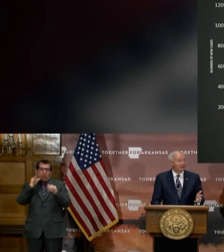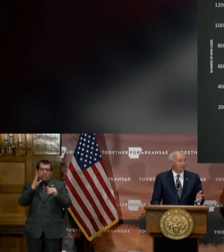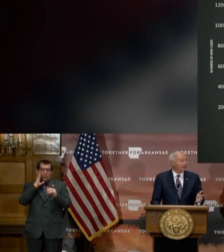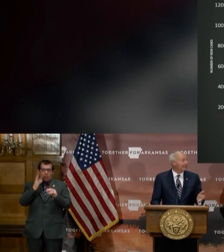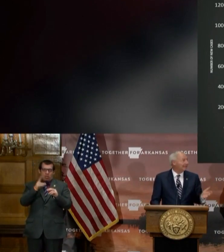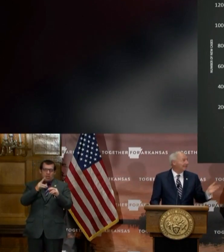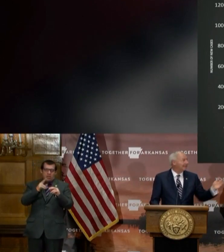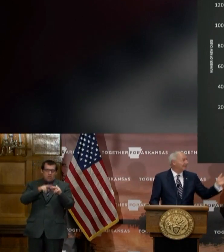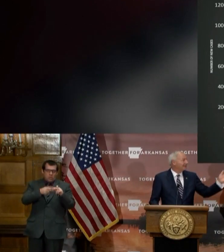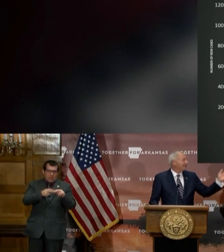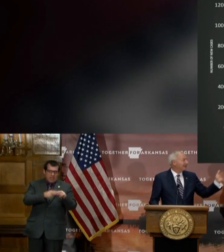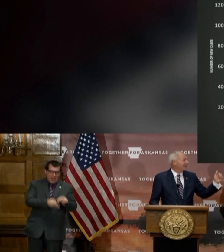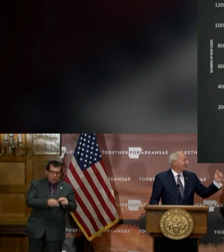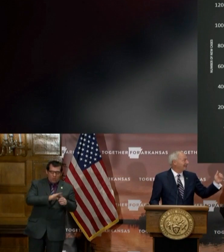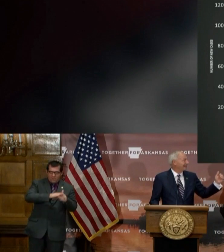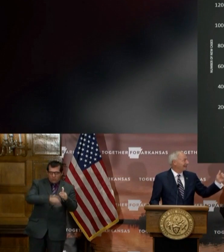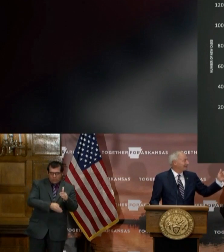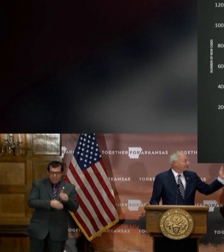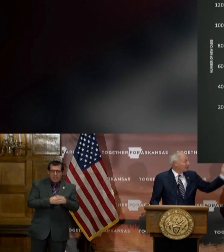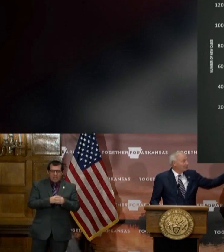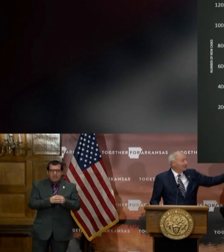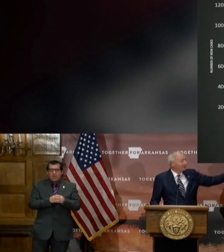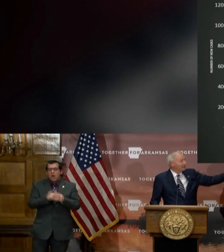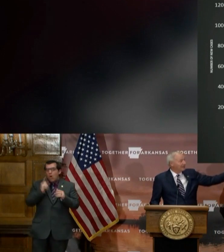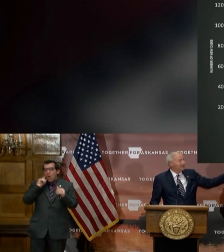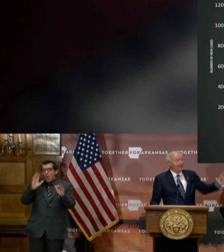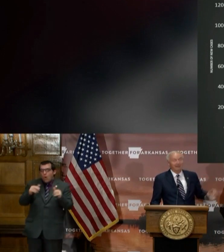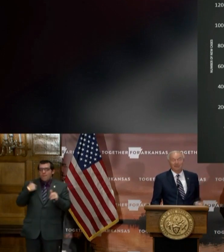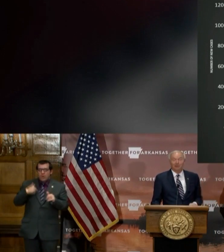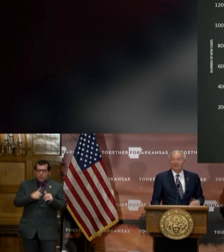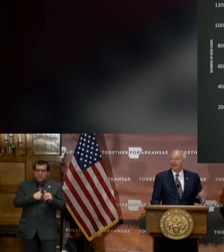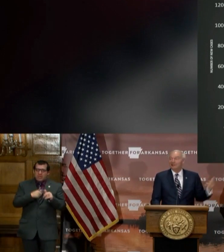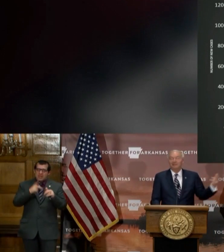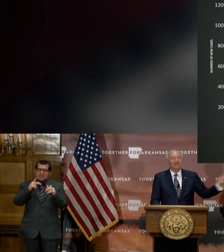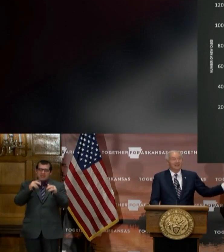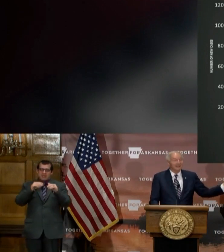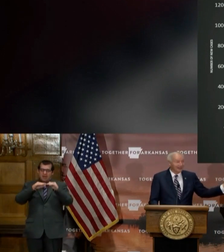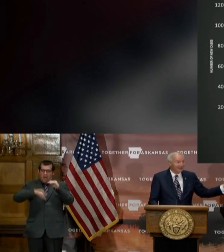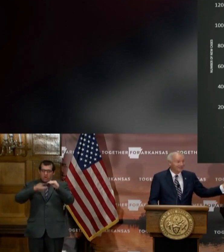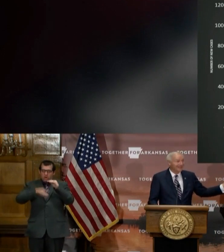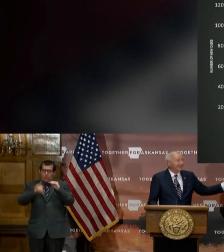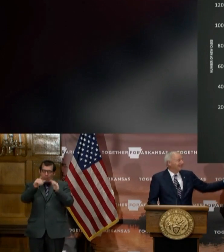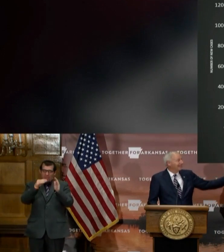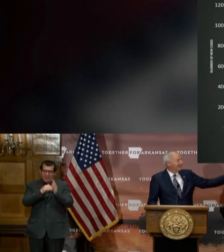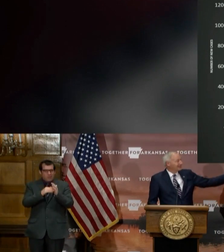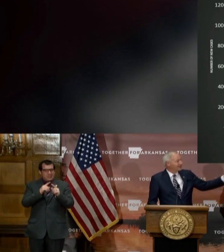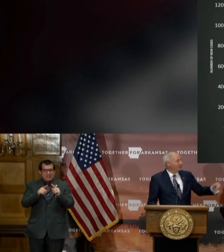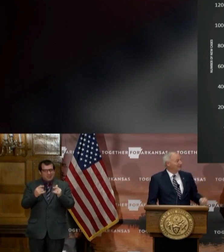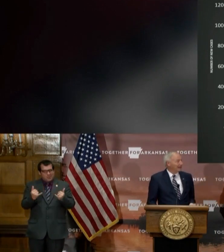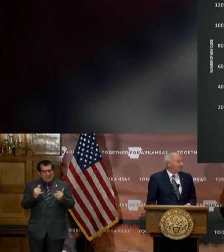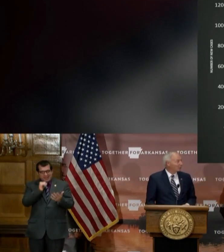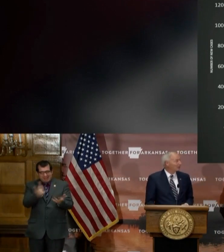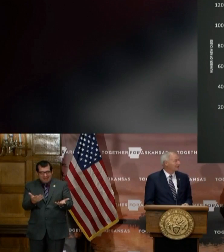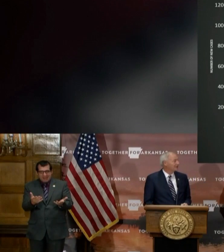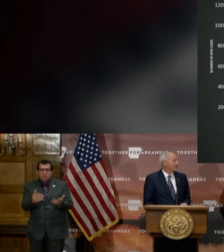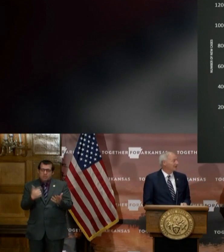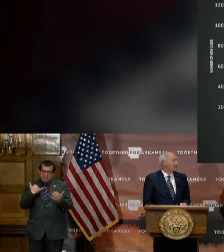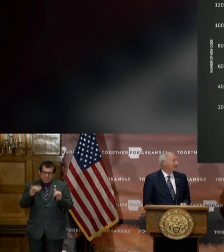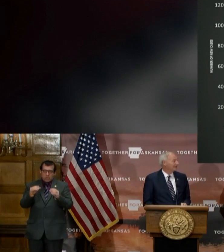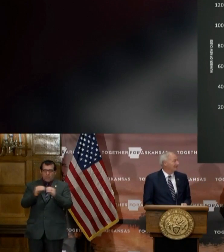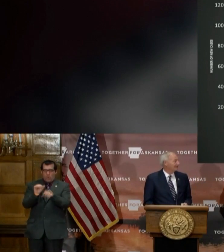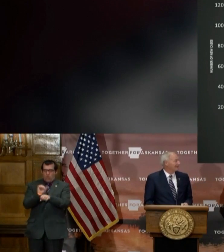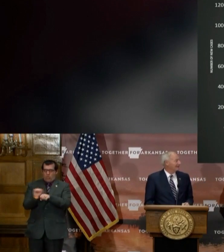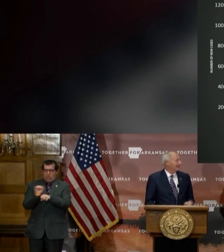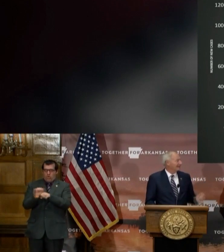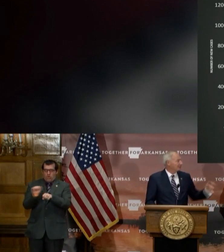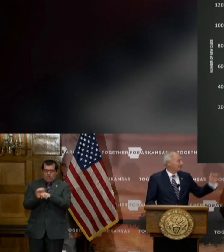go down over the weekend. But I was hoping that we'd keep it down below 1,000. It's not there. So we've got more work to do,